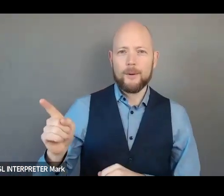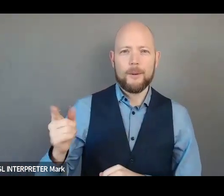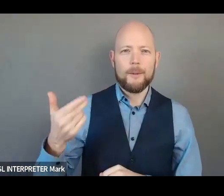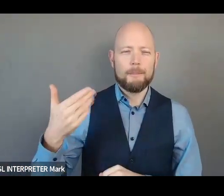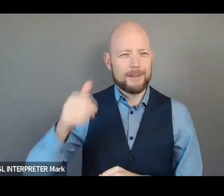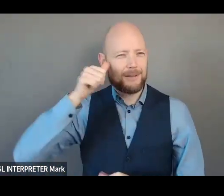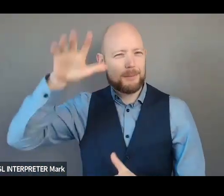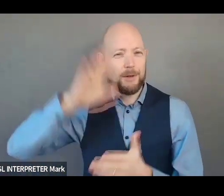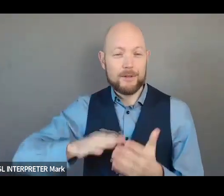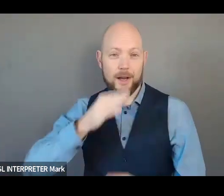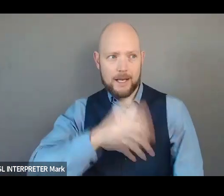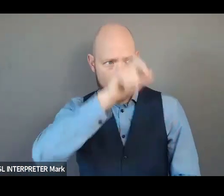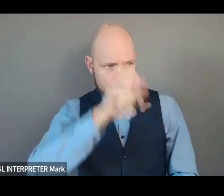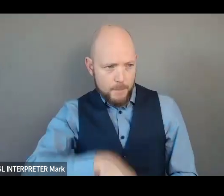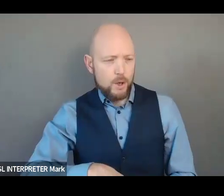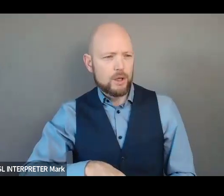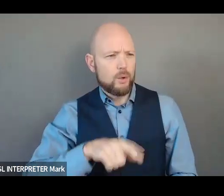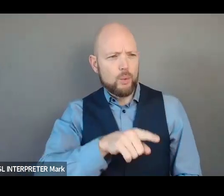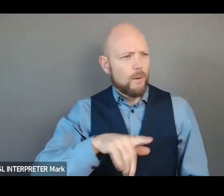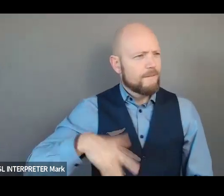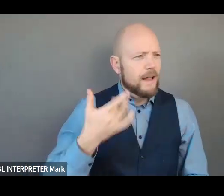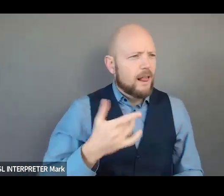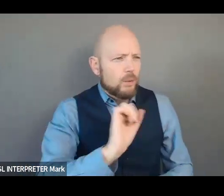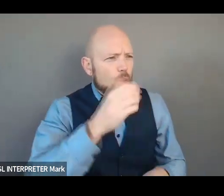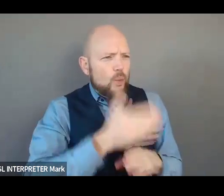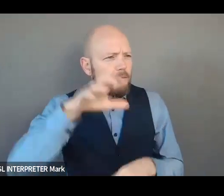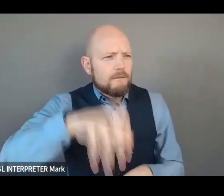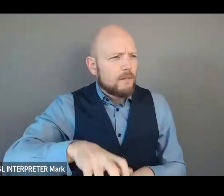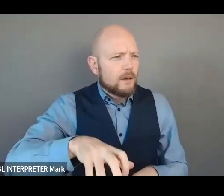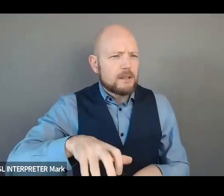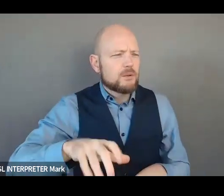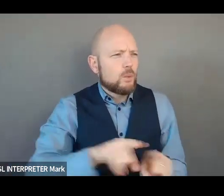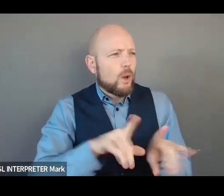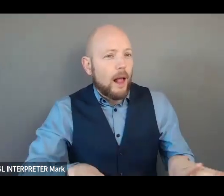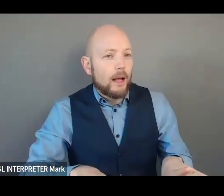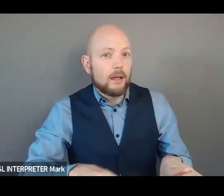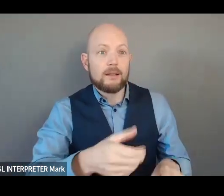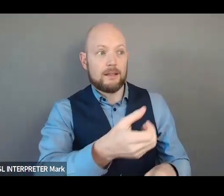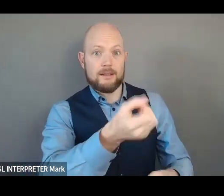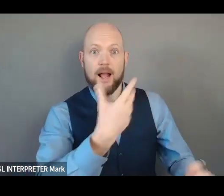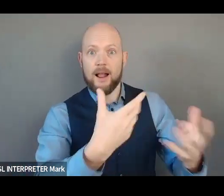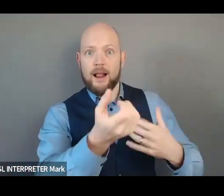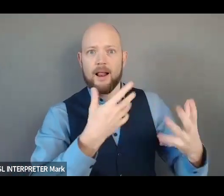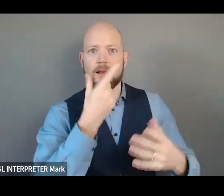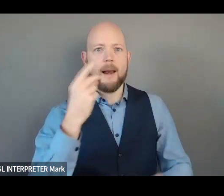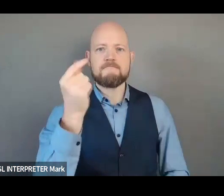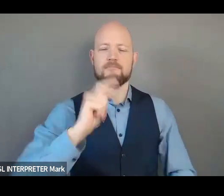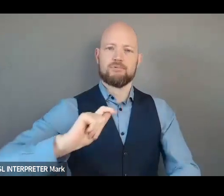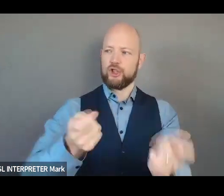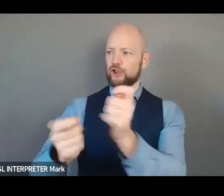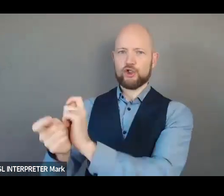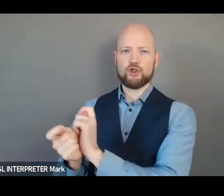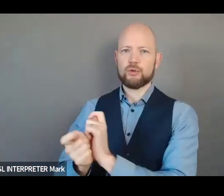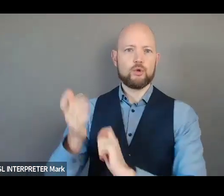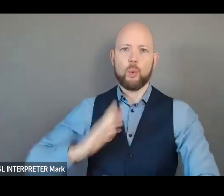working environment, they start to make changes to their working environment, so the intervention actually starts then. What we also discovered is a lot